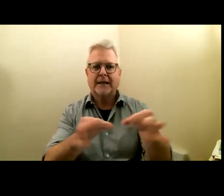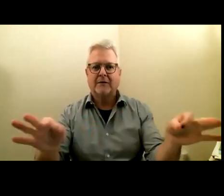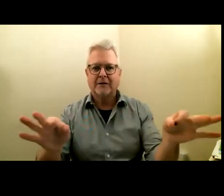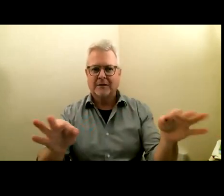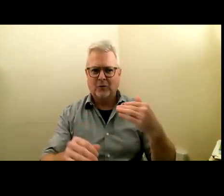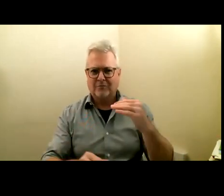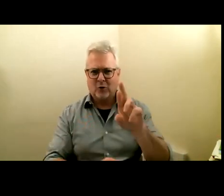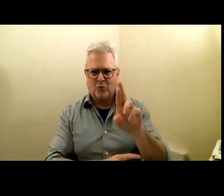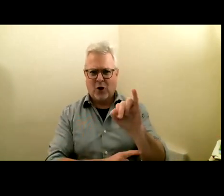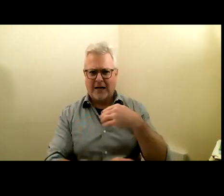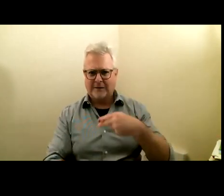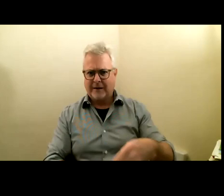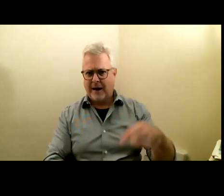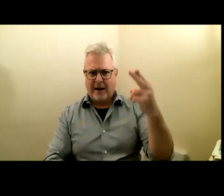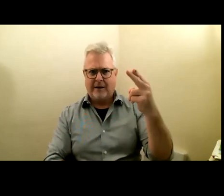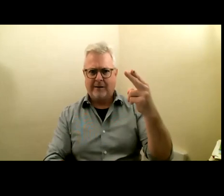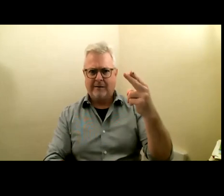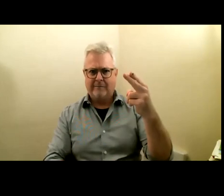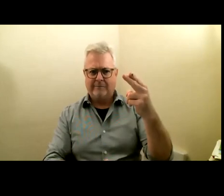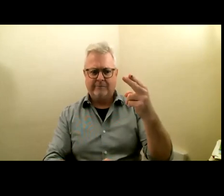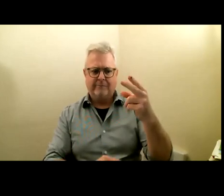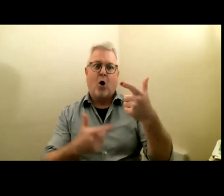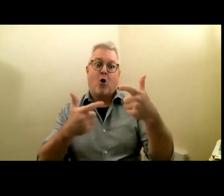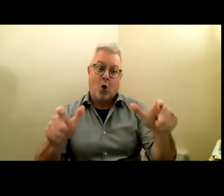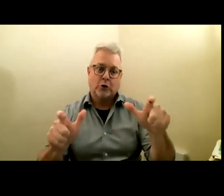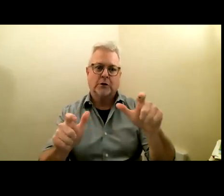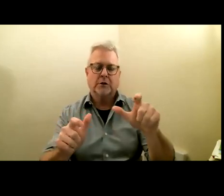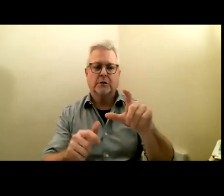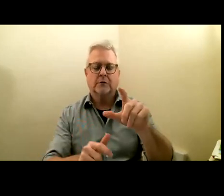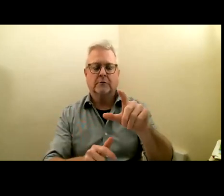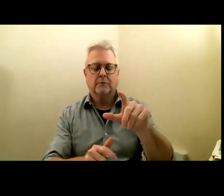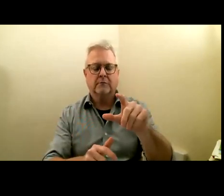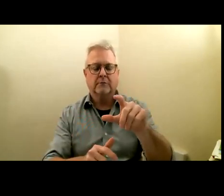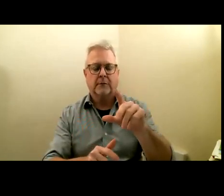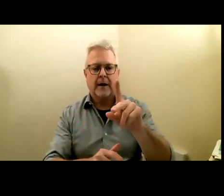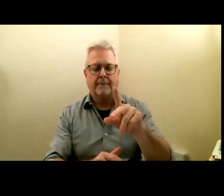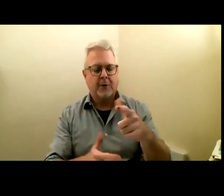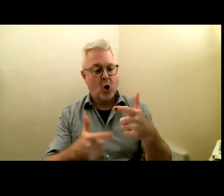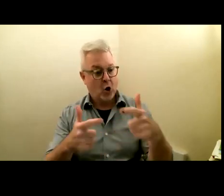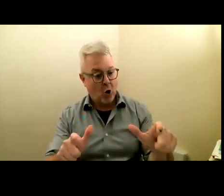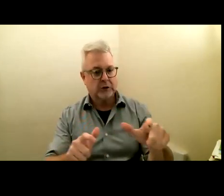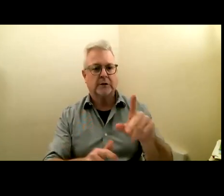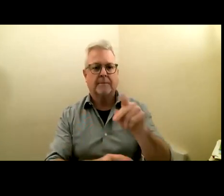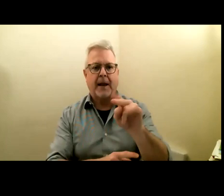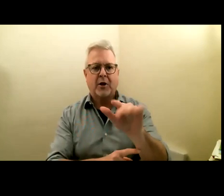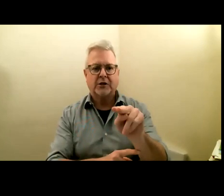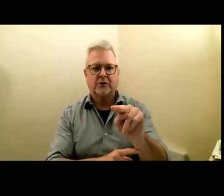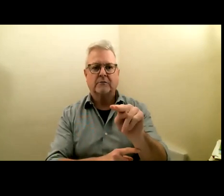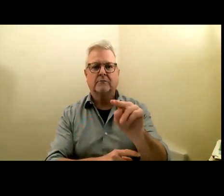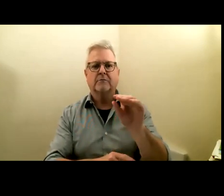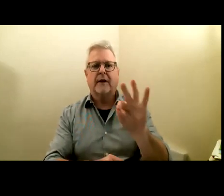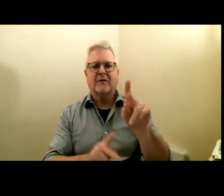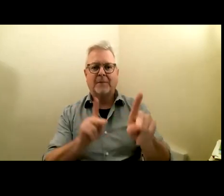But also, it wouldn't just be for us in deaf and hard of hearing community. It would be for those who maybe have English as a